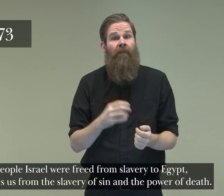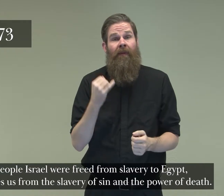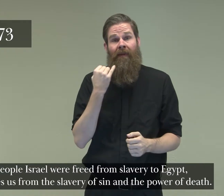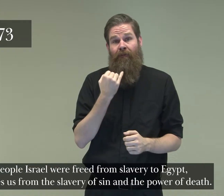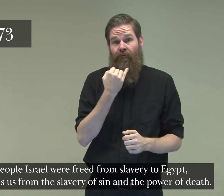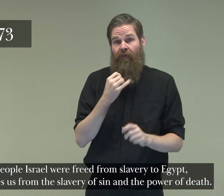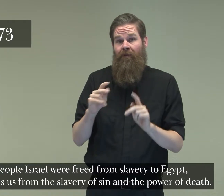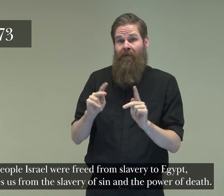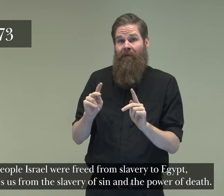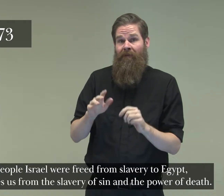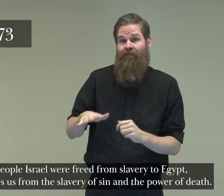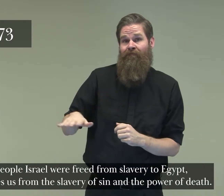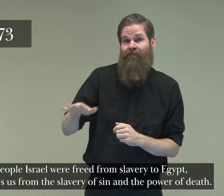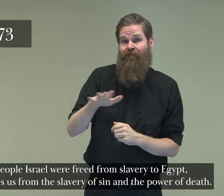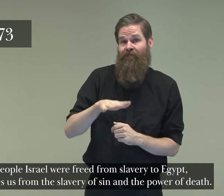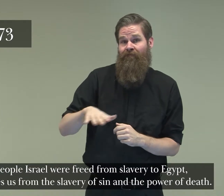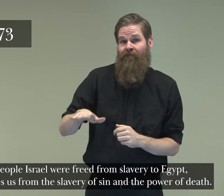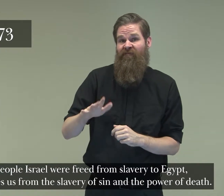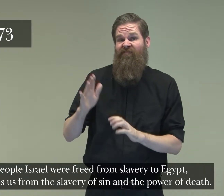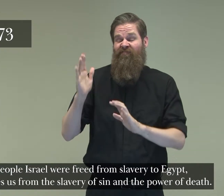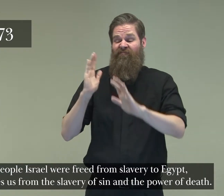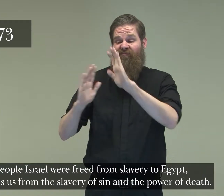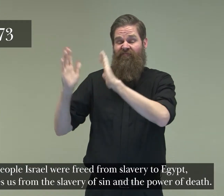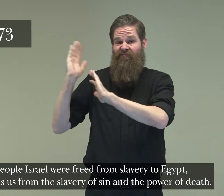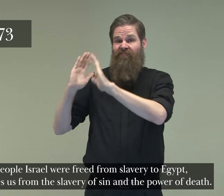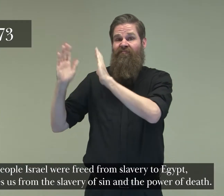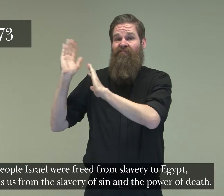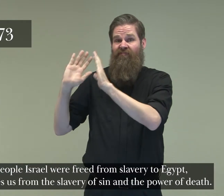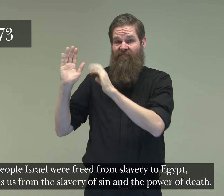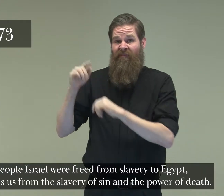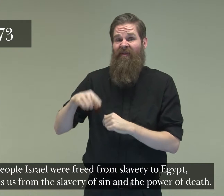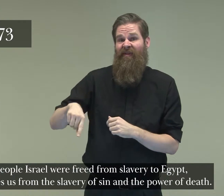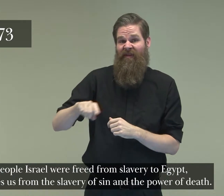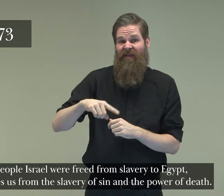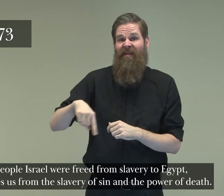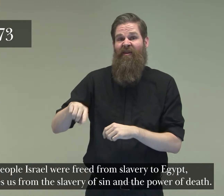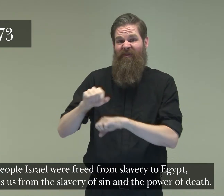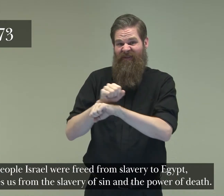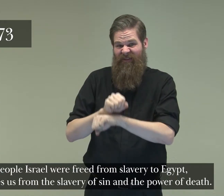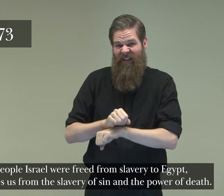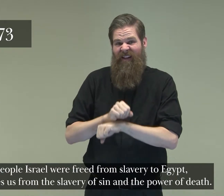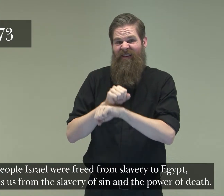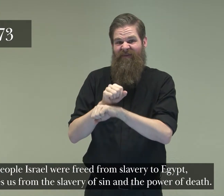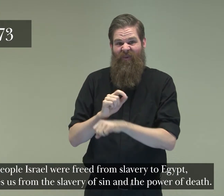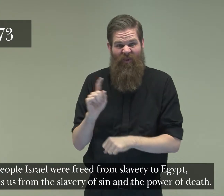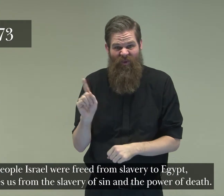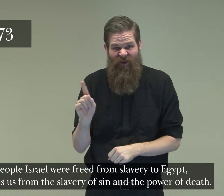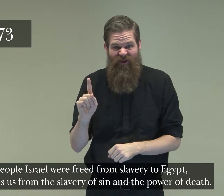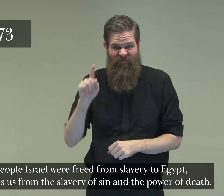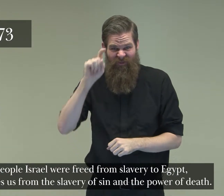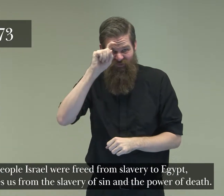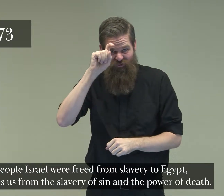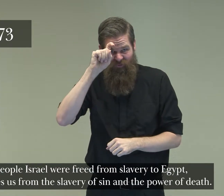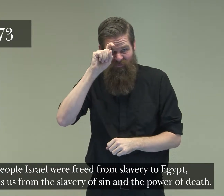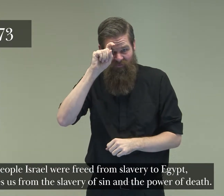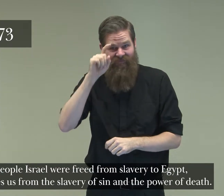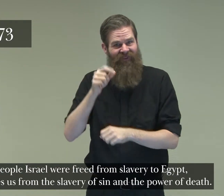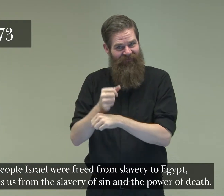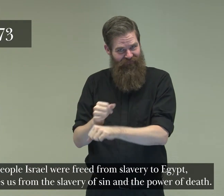As the people Israel were freed from slavery to Egypt, so Christ frees us from the slavery of sin